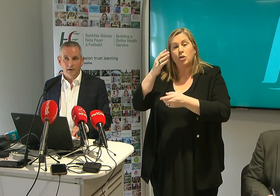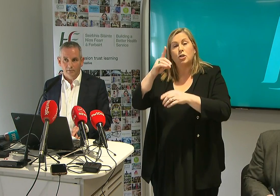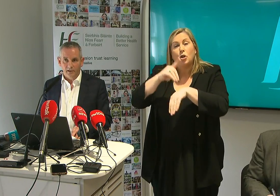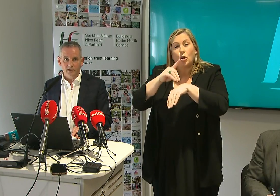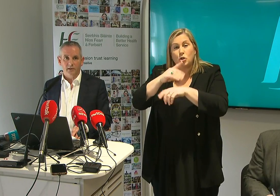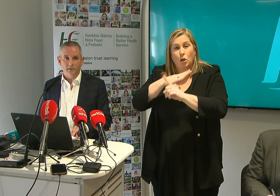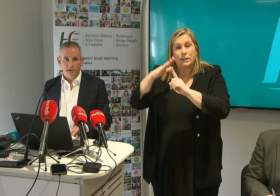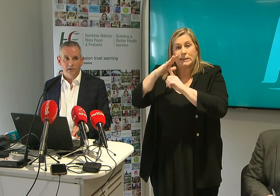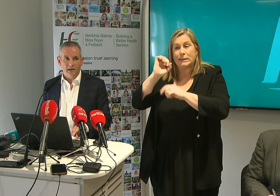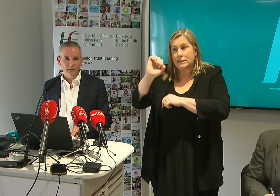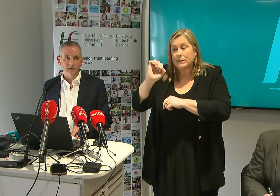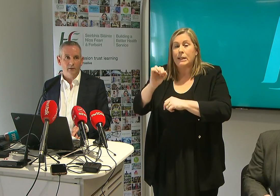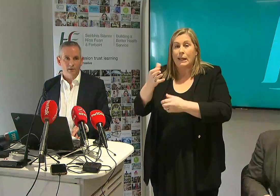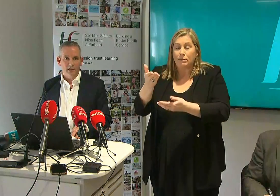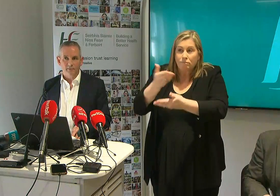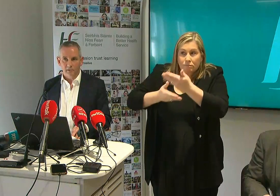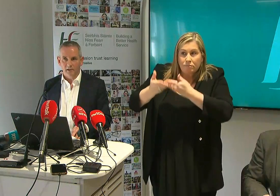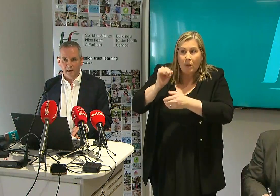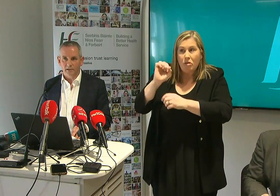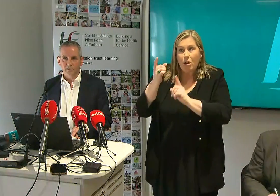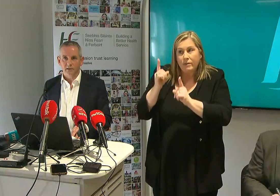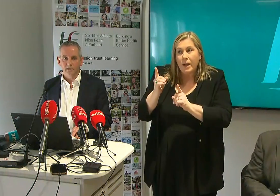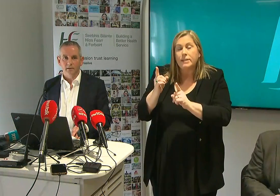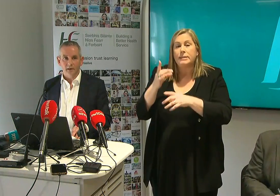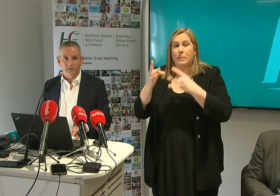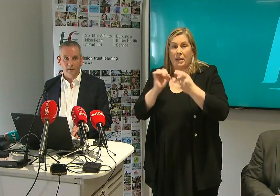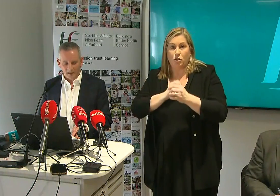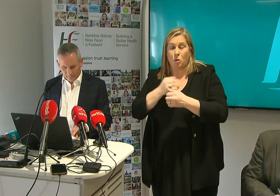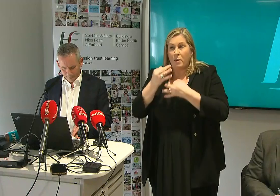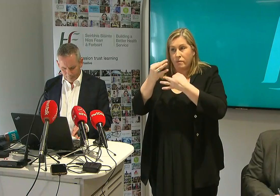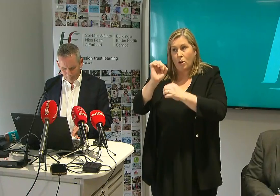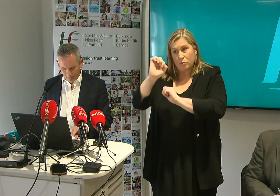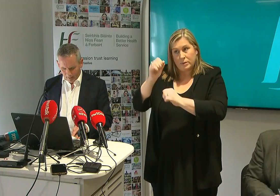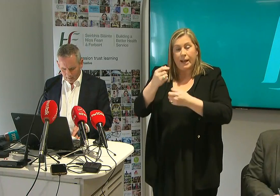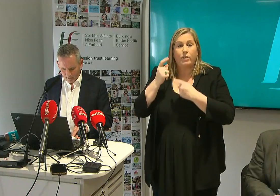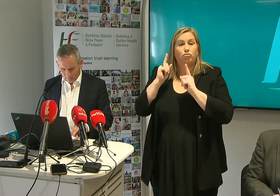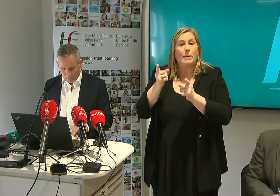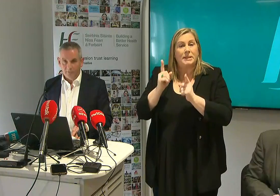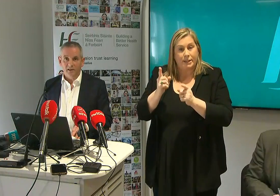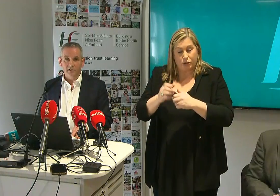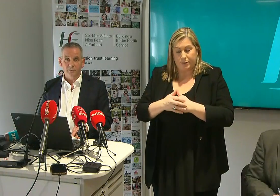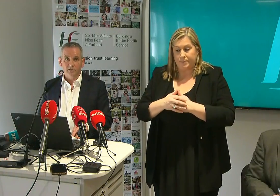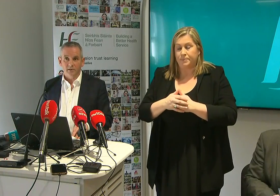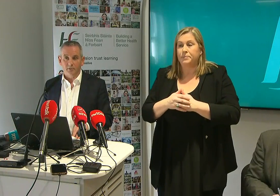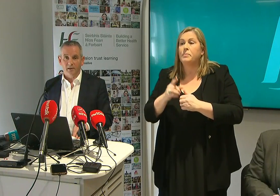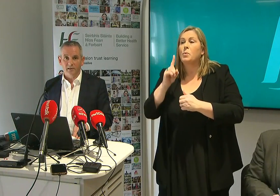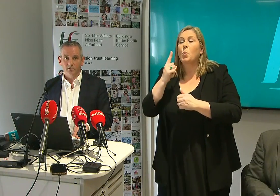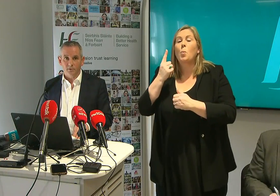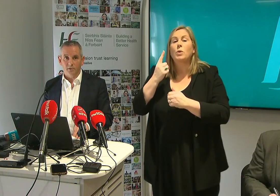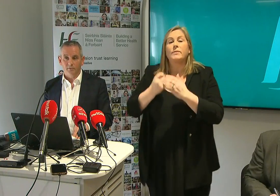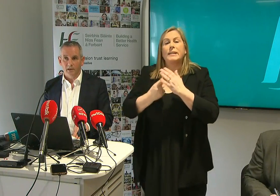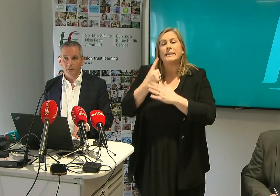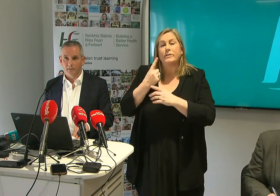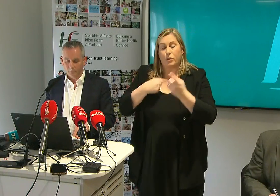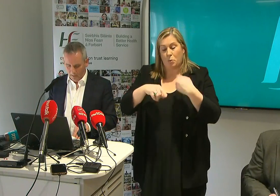get their advice and continuously listen, and we take the appropriate actions that they are recommending. One of the initiatives, simple initiatives,